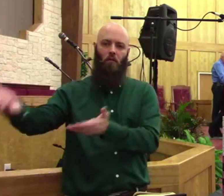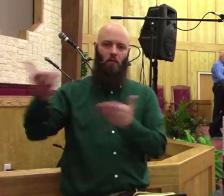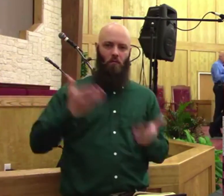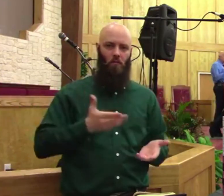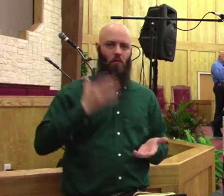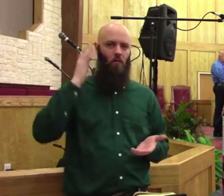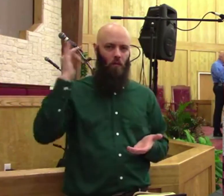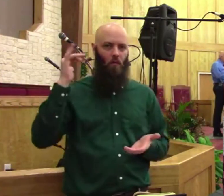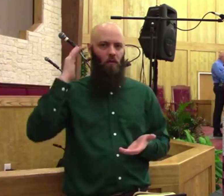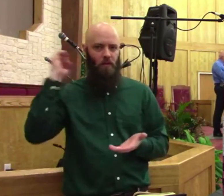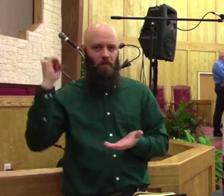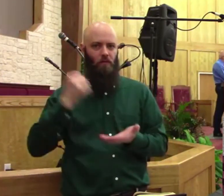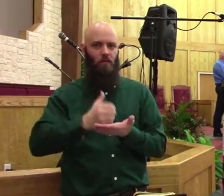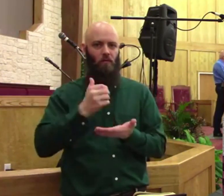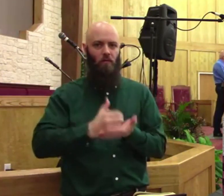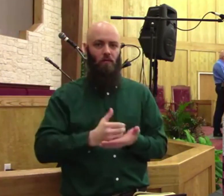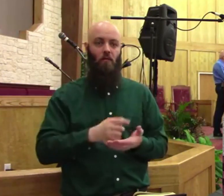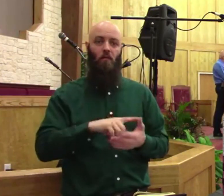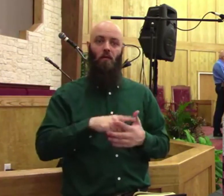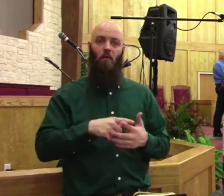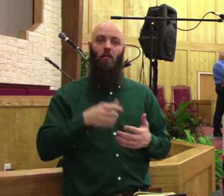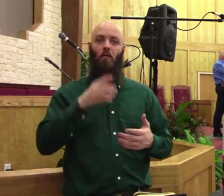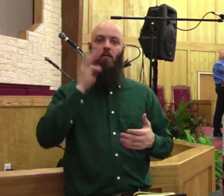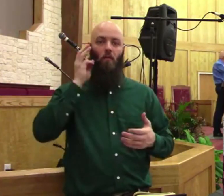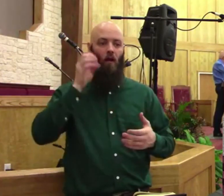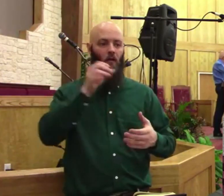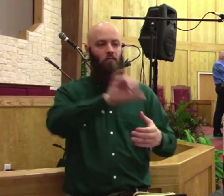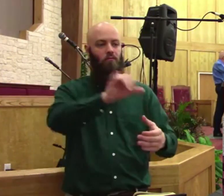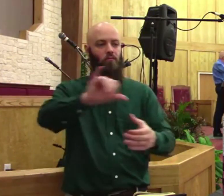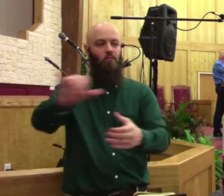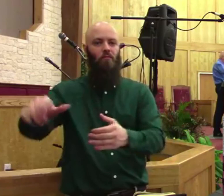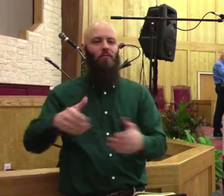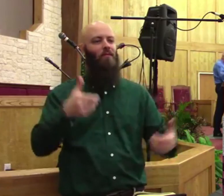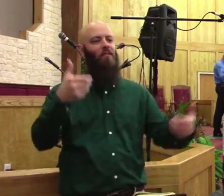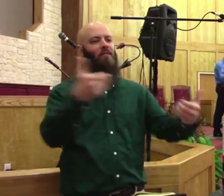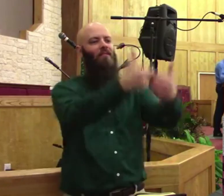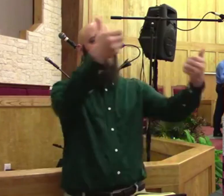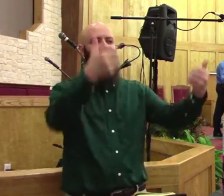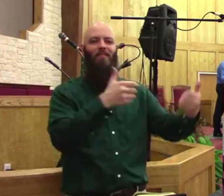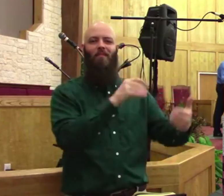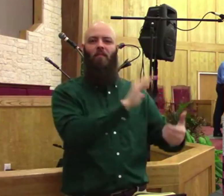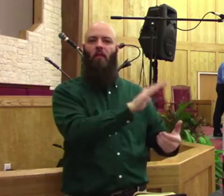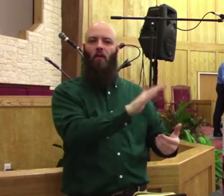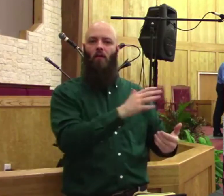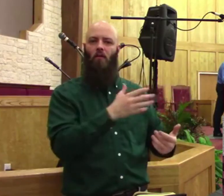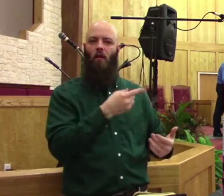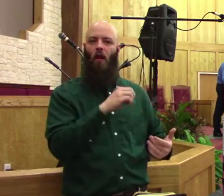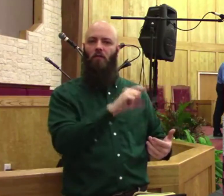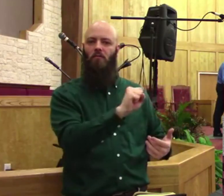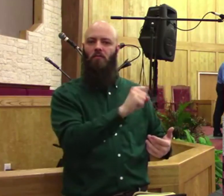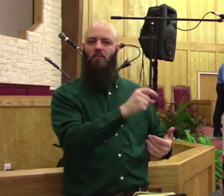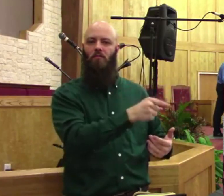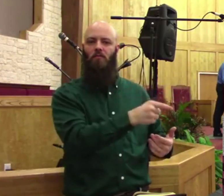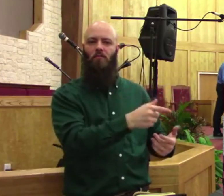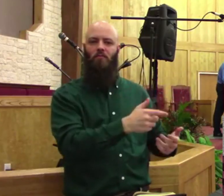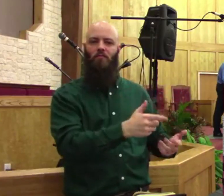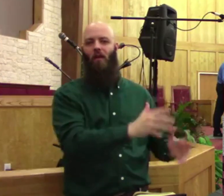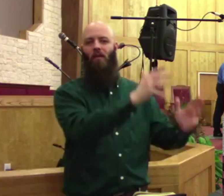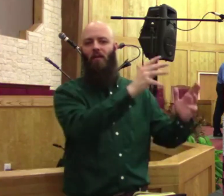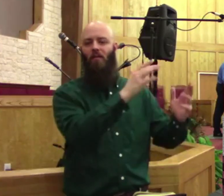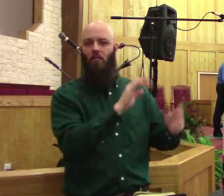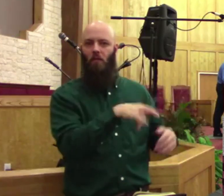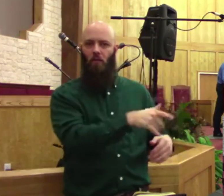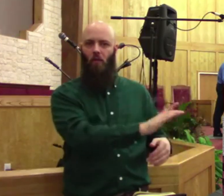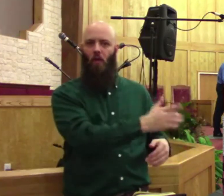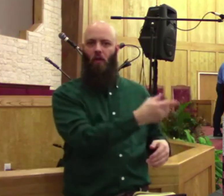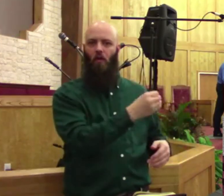And then drink their wine out of these vessels, toasting the gods of what is... they drank wine, verse